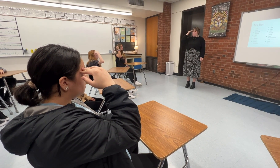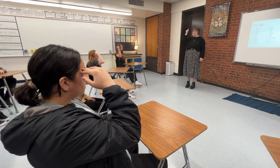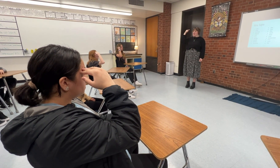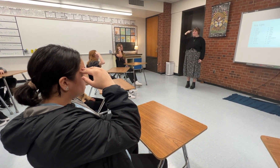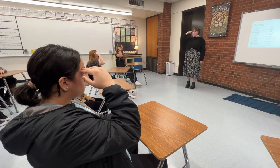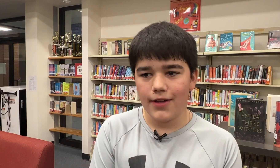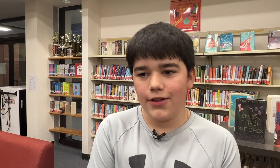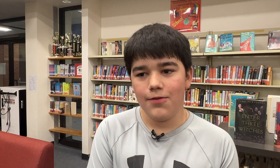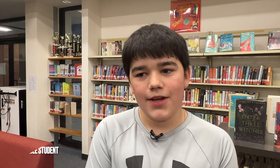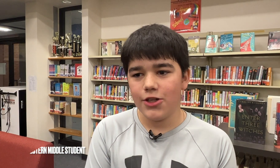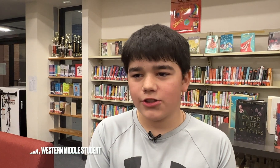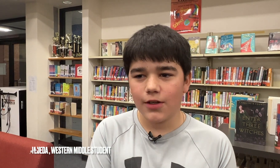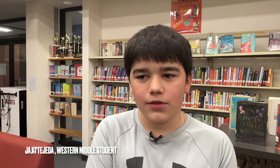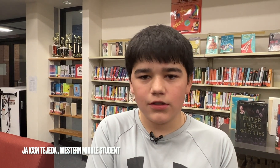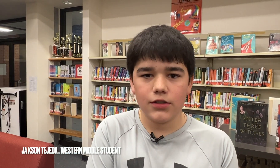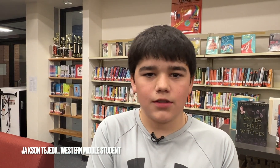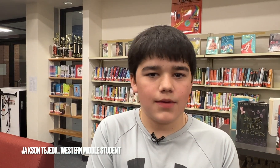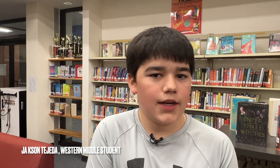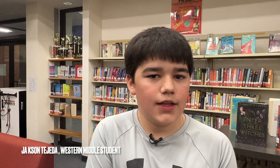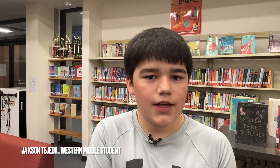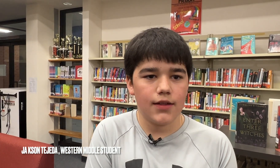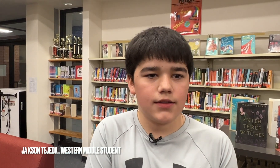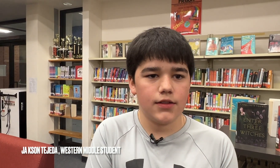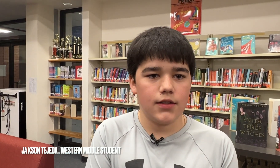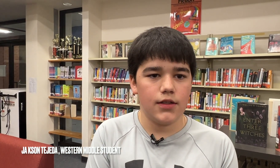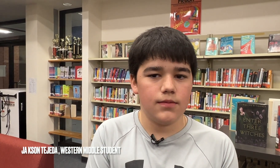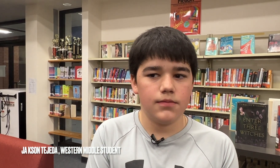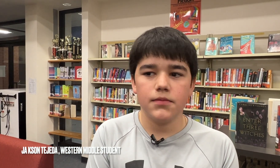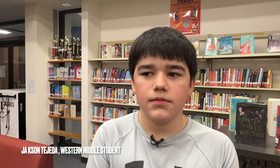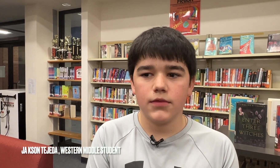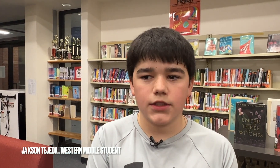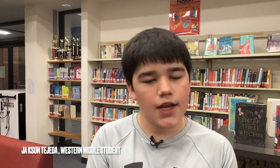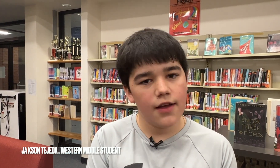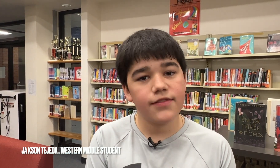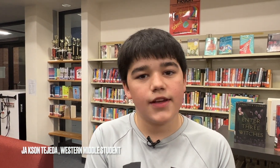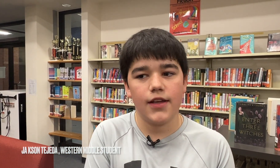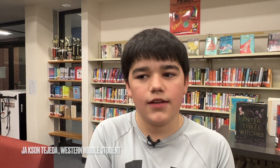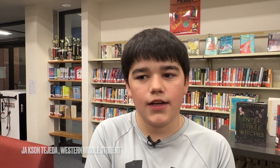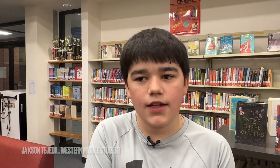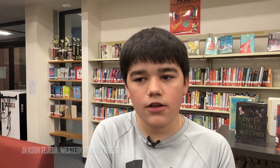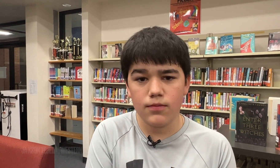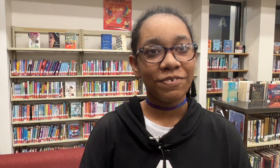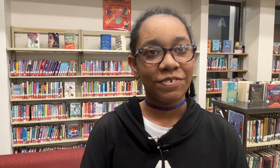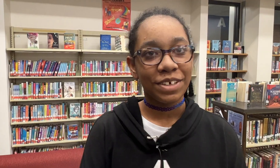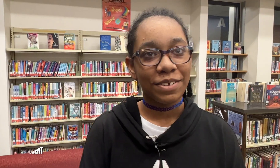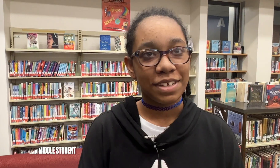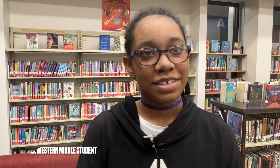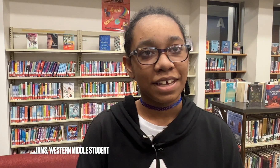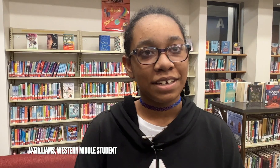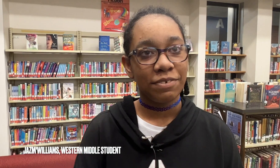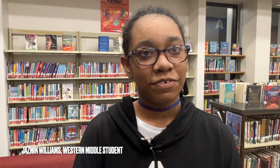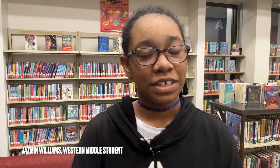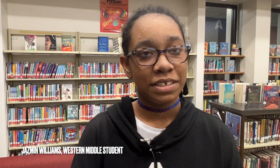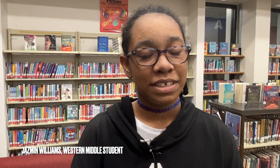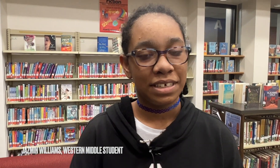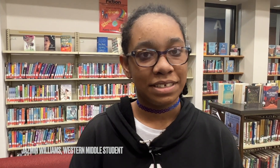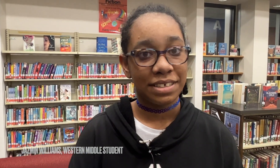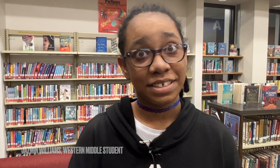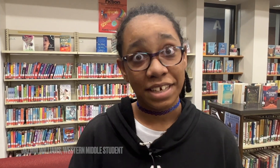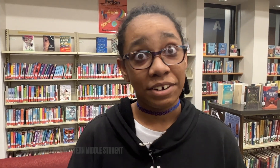everything. You may just stumble on somebody that is deaf and they need help. Feels exciting, fun, and scary.